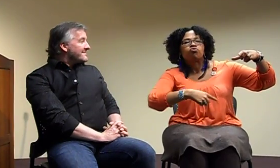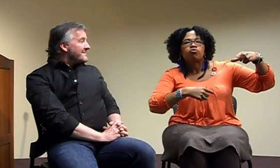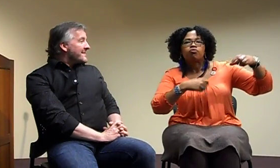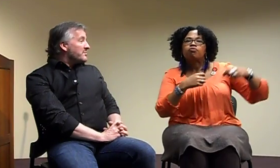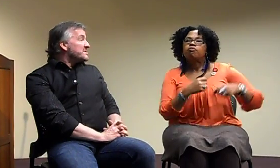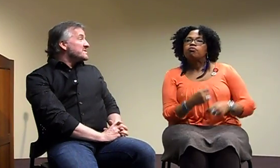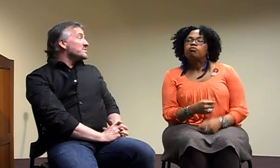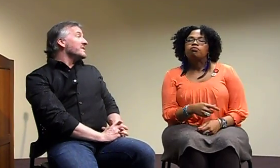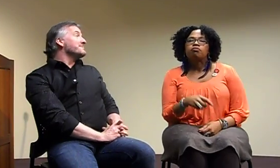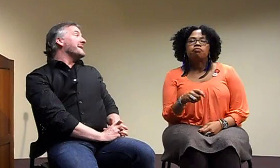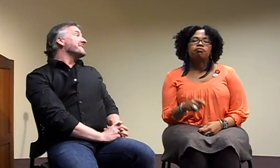That would destroy the planet.